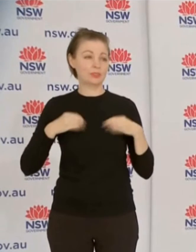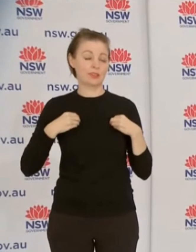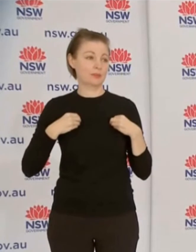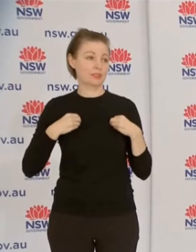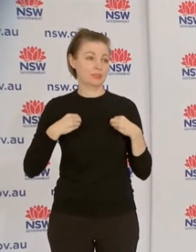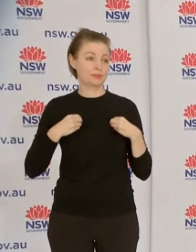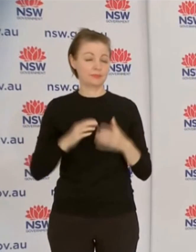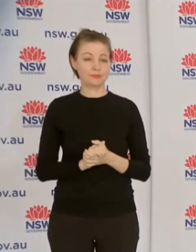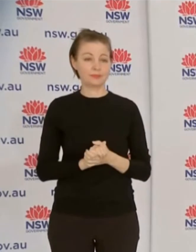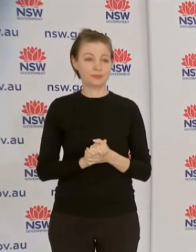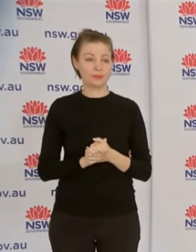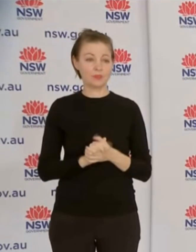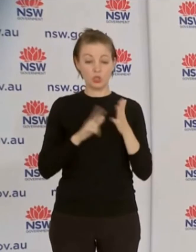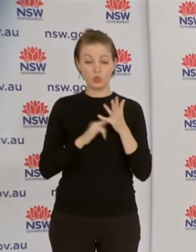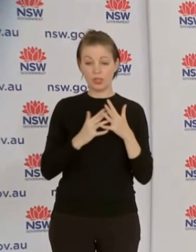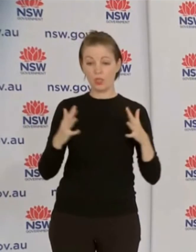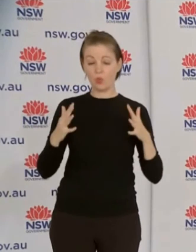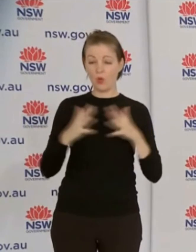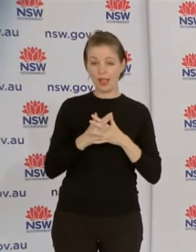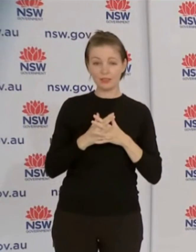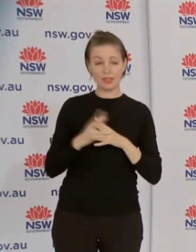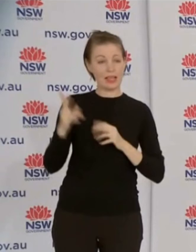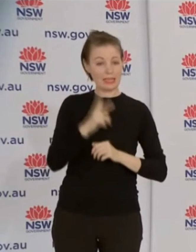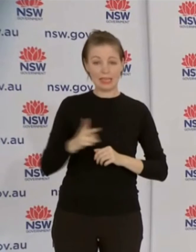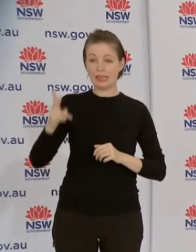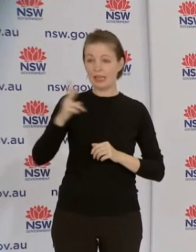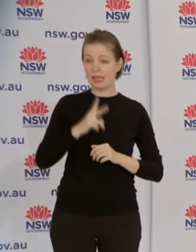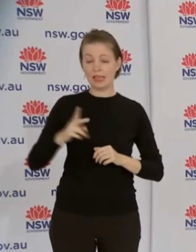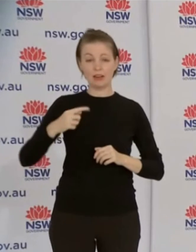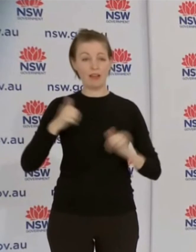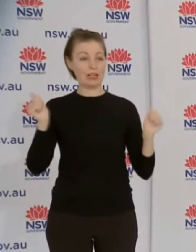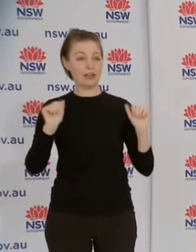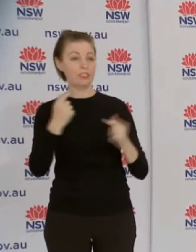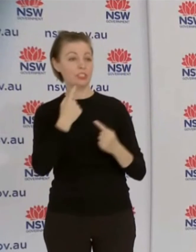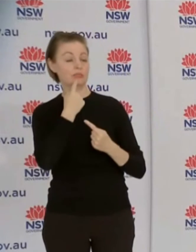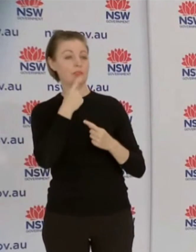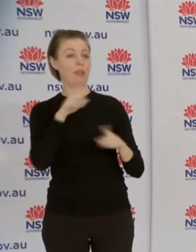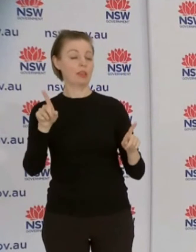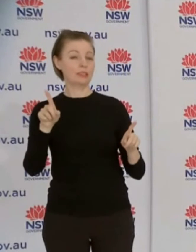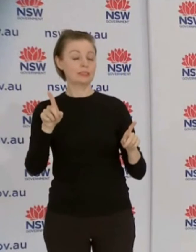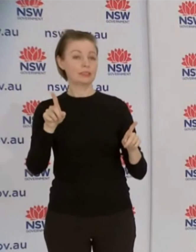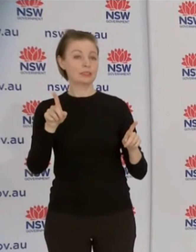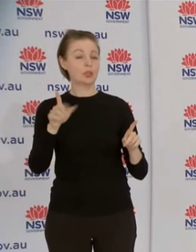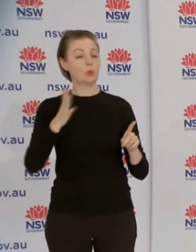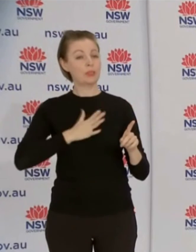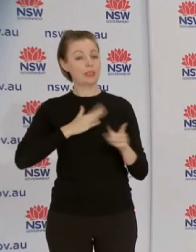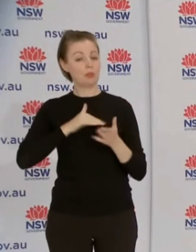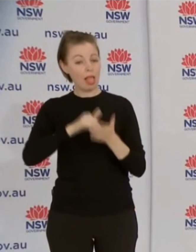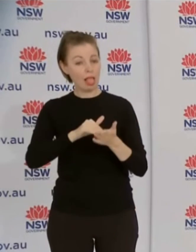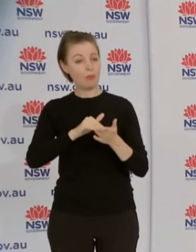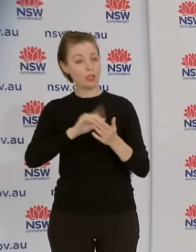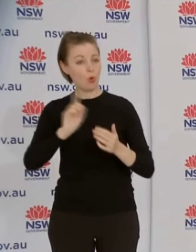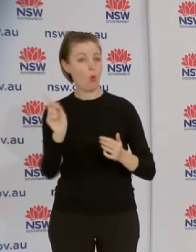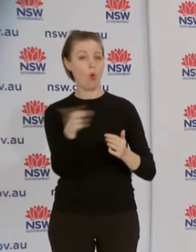lead the debate on this, and often when I've had to say something as a state leader, as difficult as it's been, it's to help all of us come